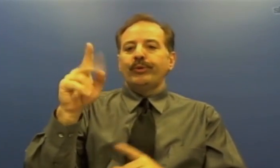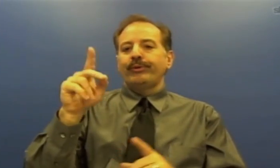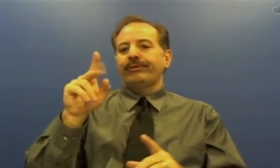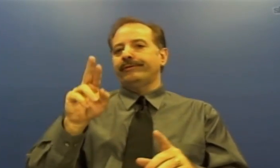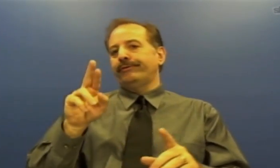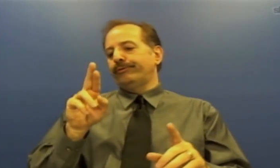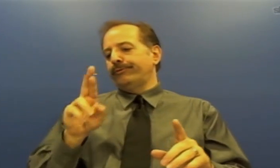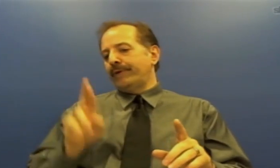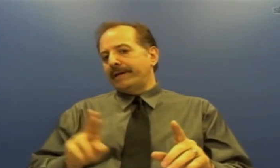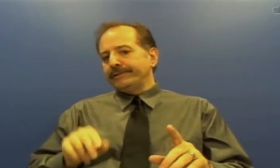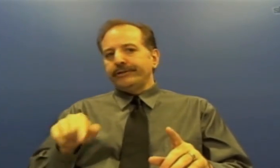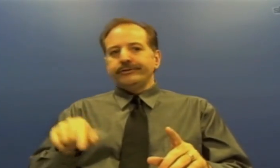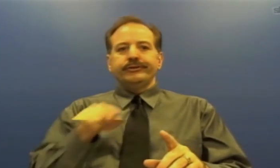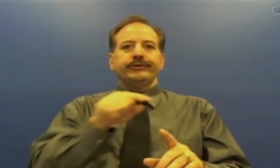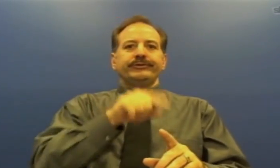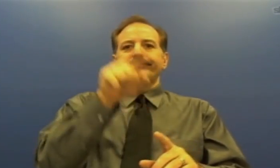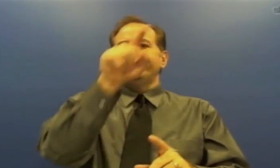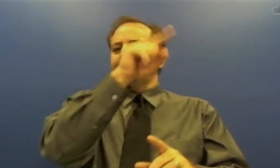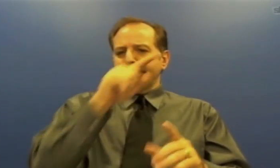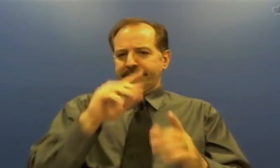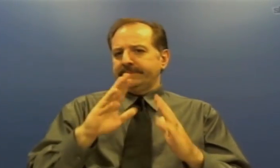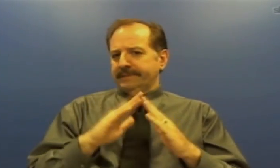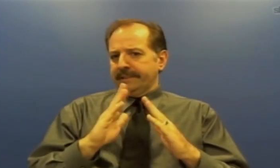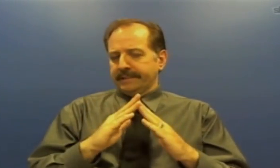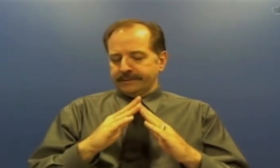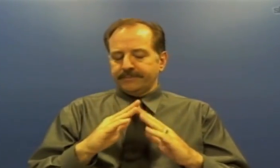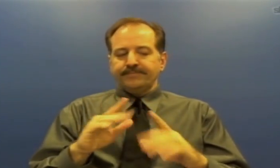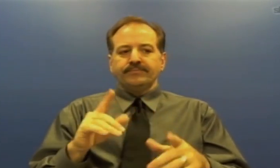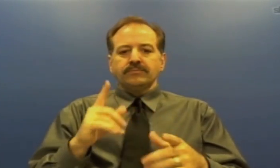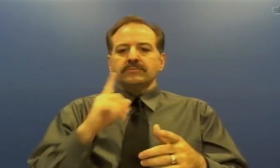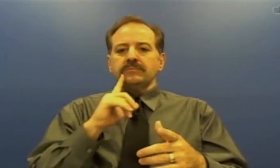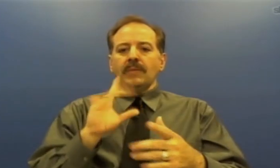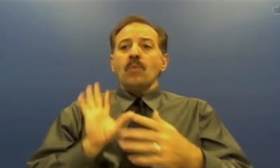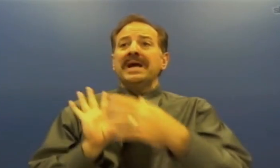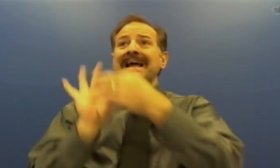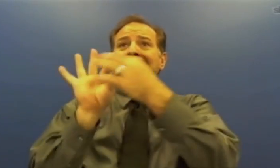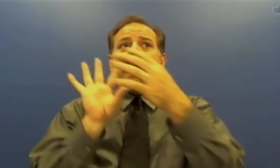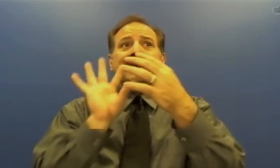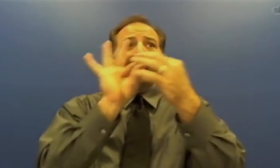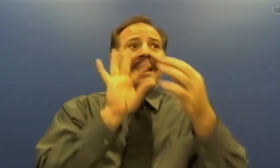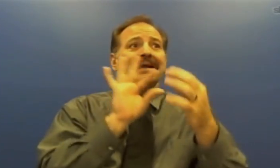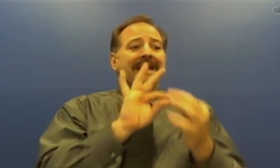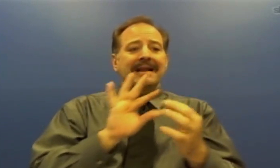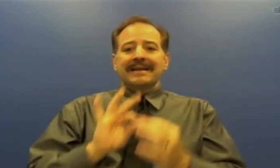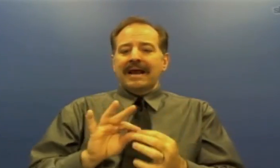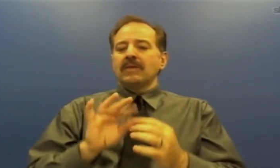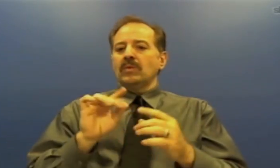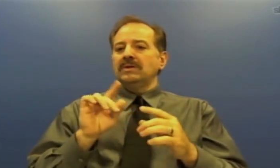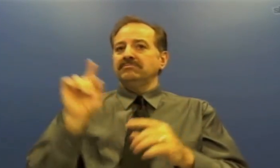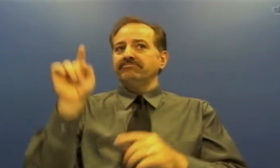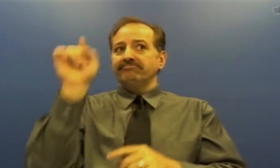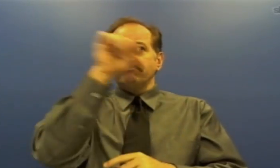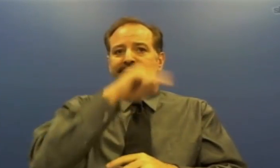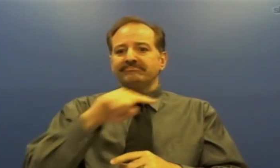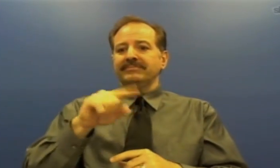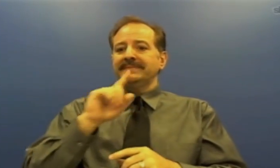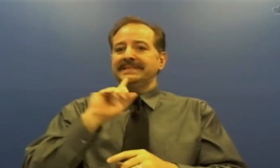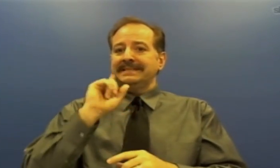state of Minnesota, some in Duluth, some in Rochester, some in other places throughout the state. So we would be able to connect with them visibly through